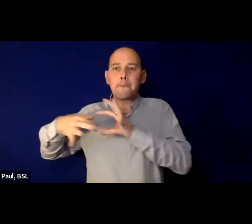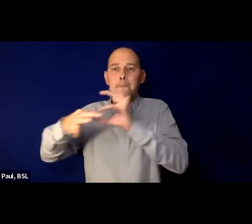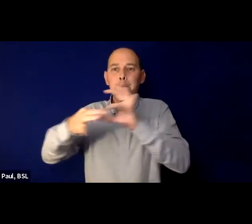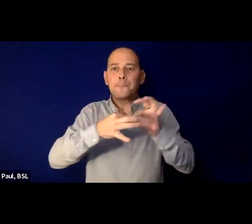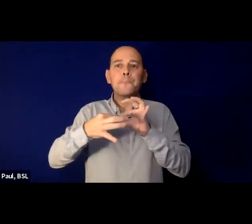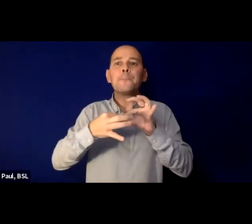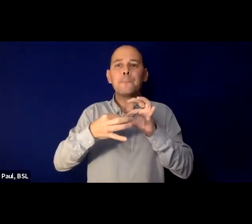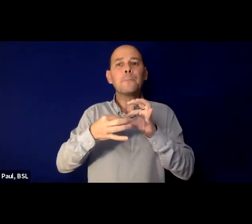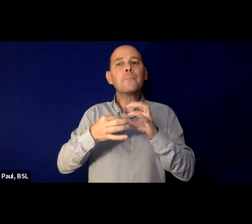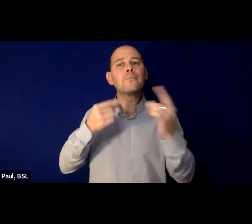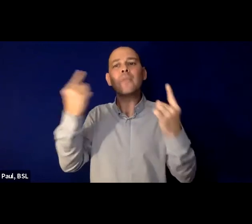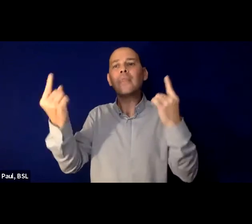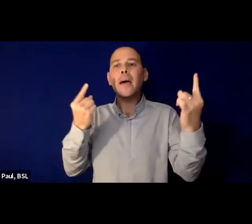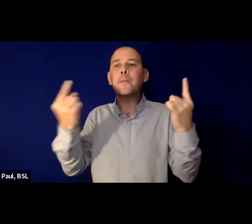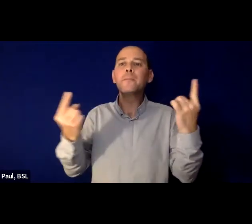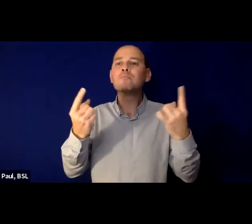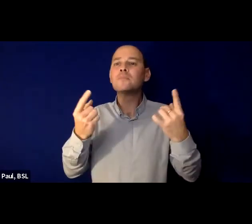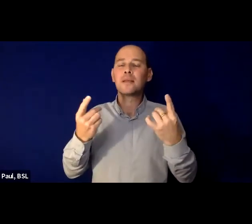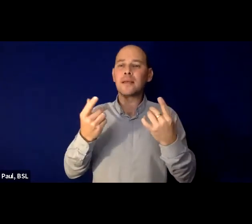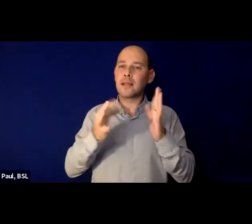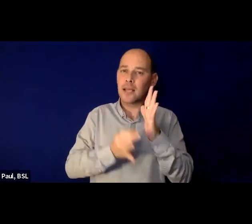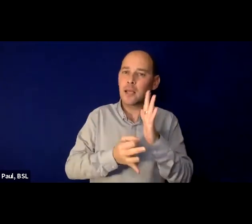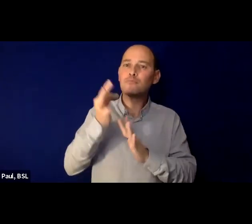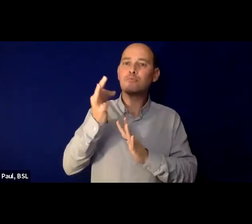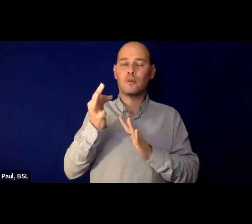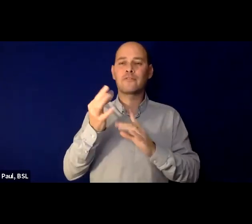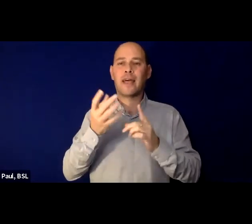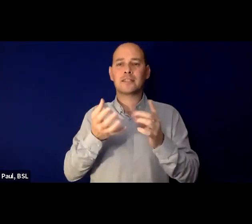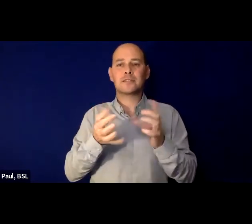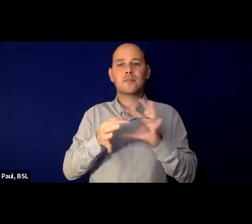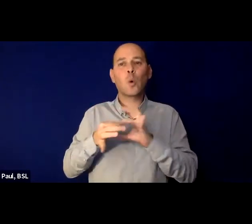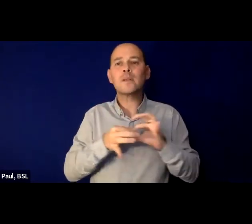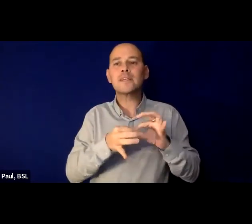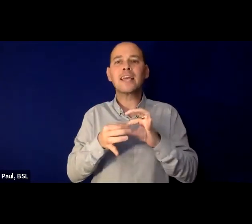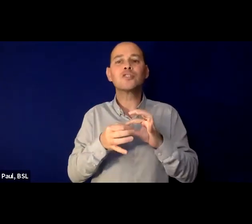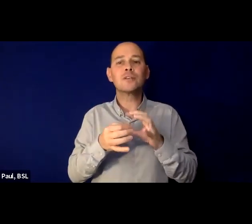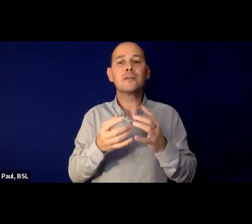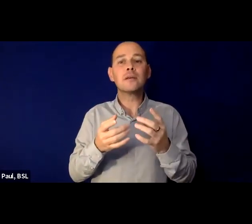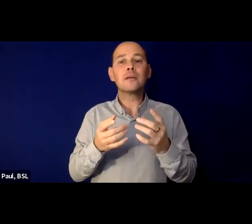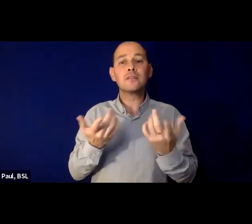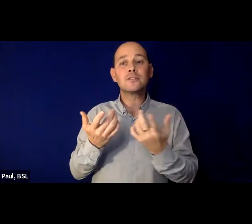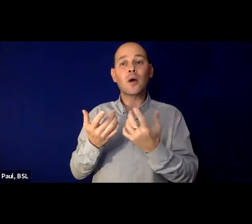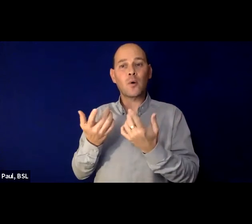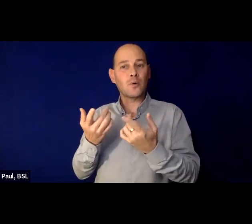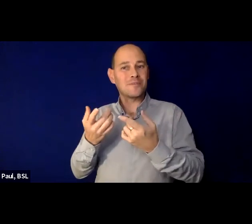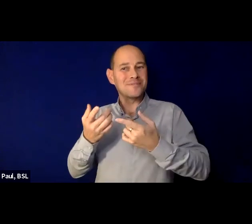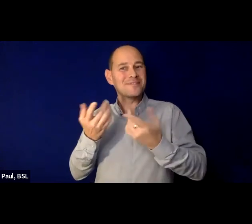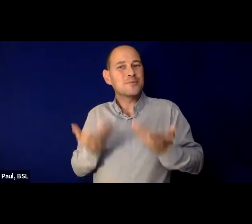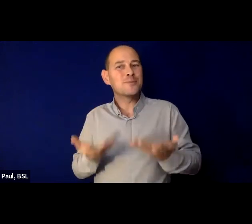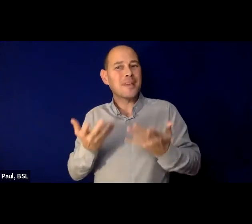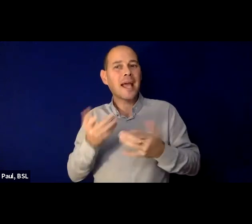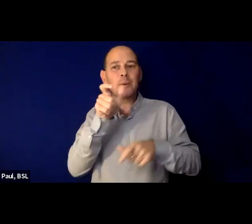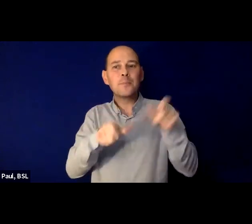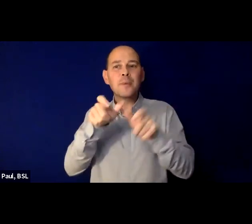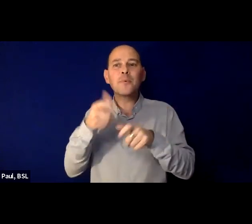cases. But we just need to do a better job of coordinating. And so that's something that the colleagues from Ethiopia talked about, is that the CCA has kind of